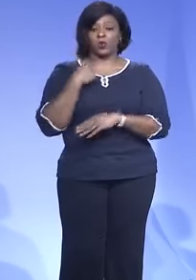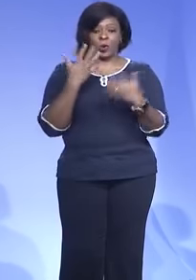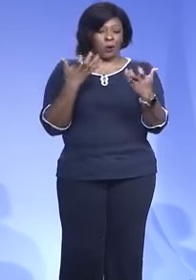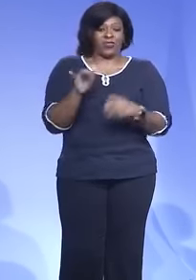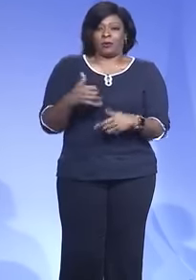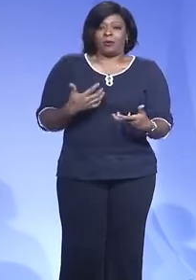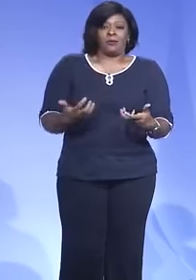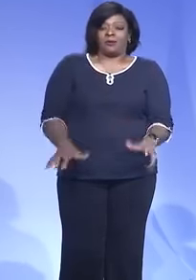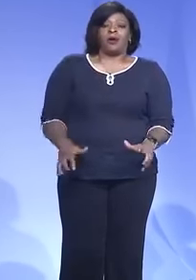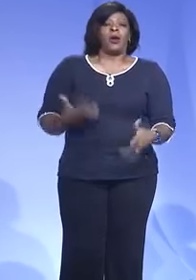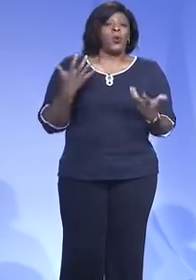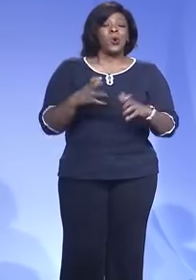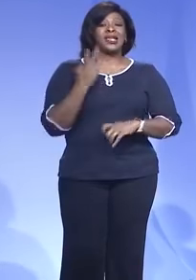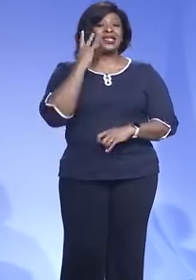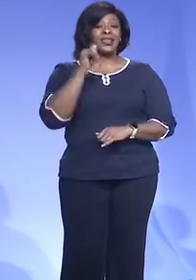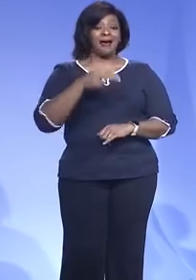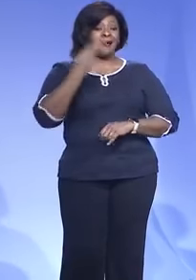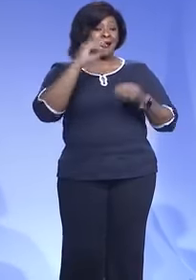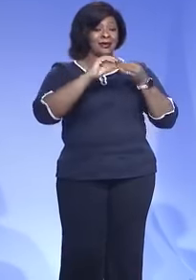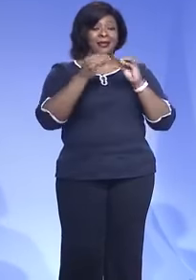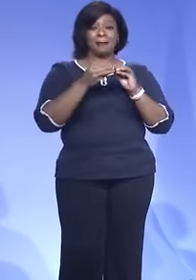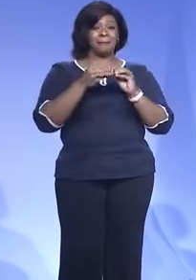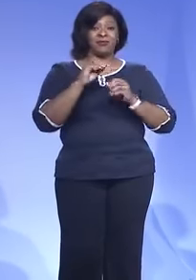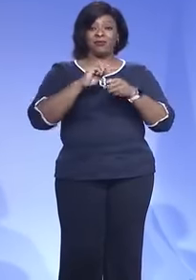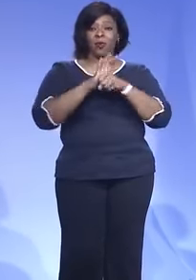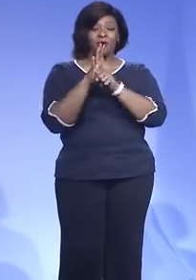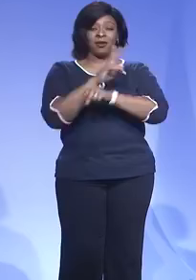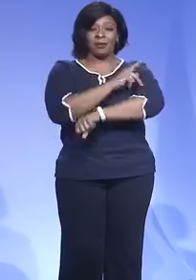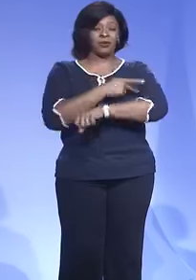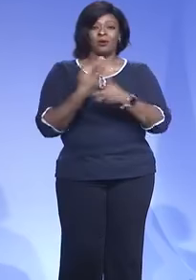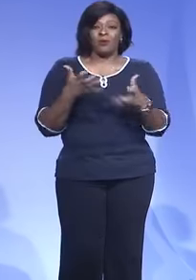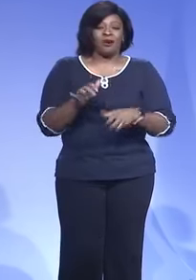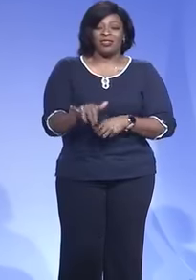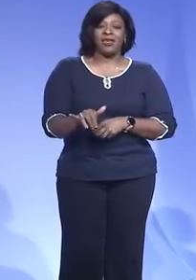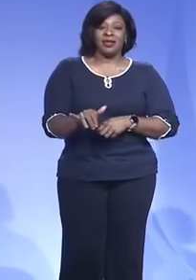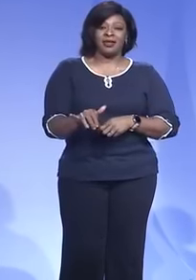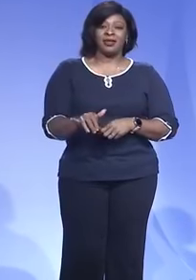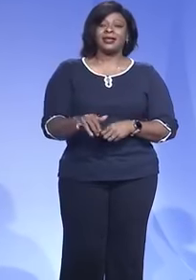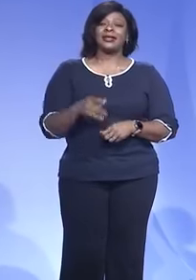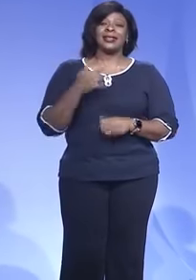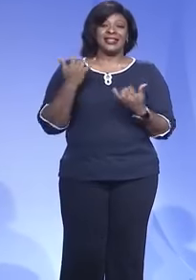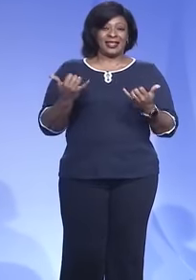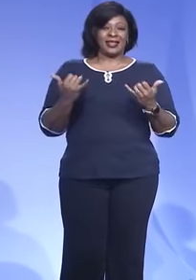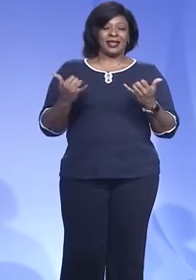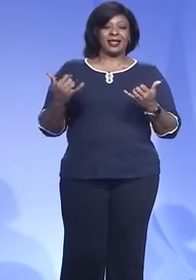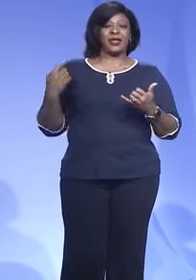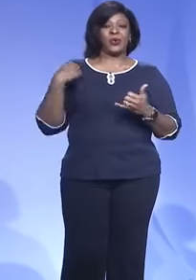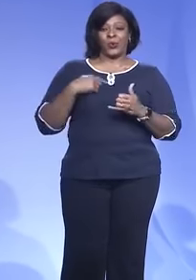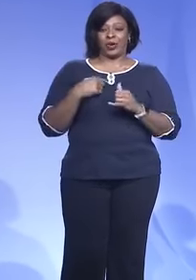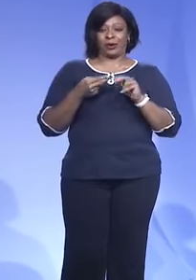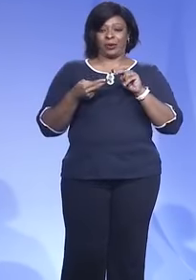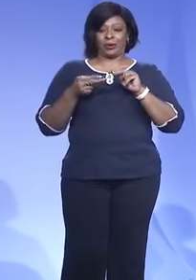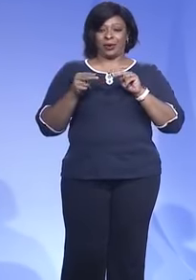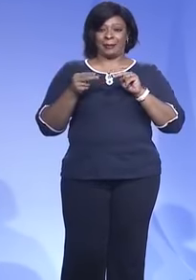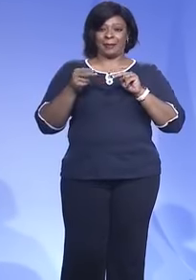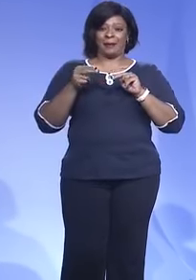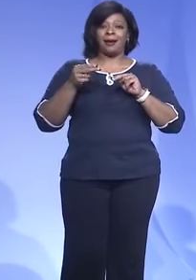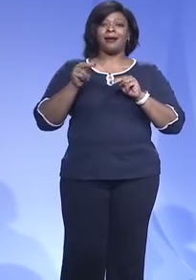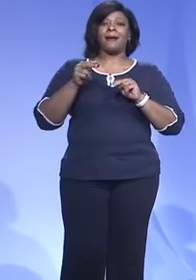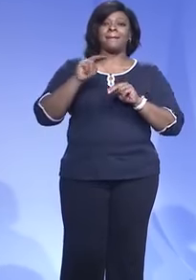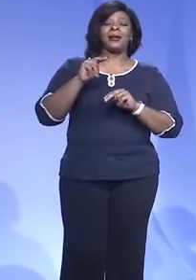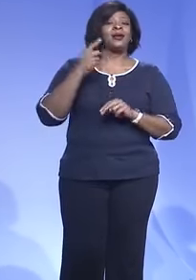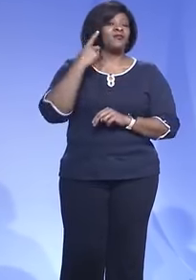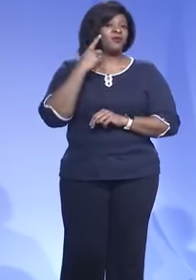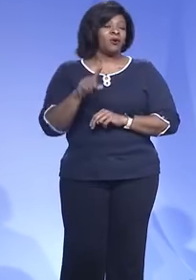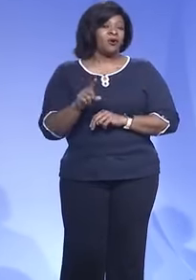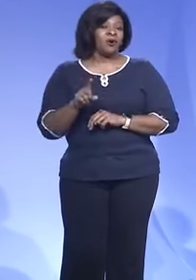want. We don't want to see those high numbers of COVID patients. And just today, we're creeping back up.